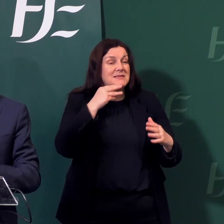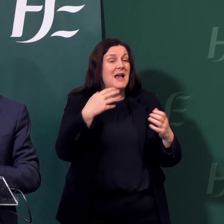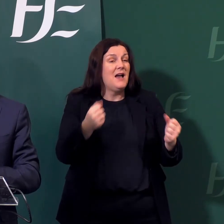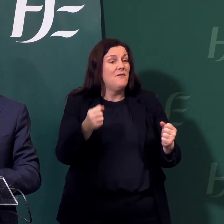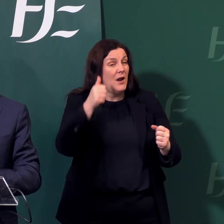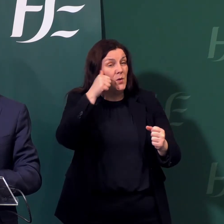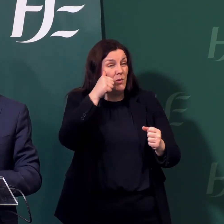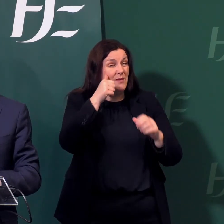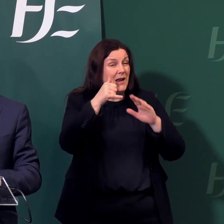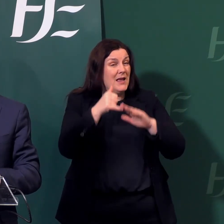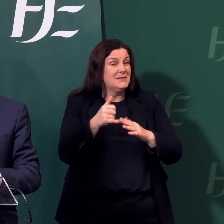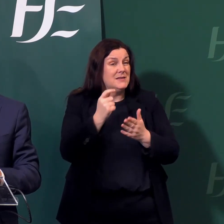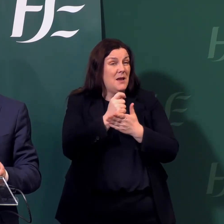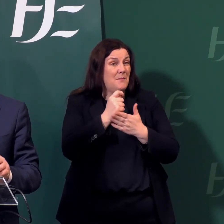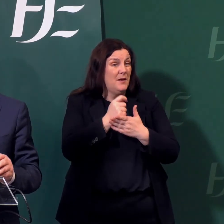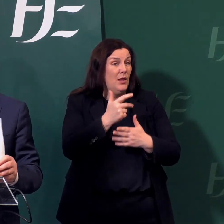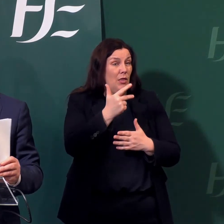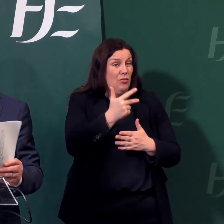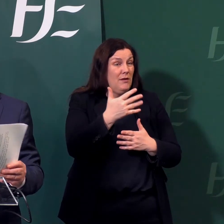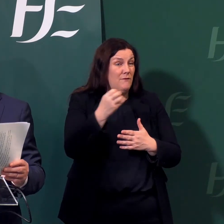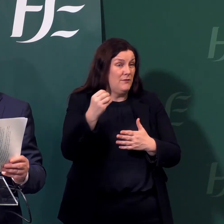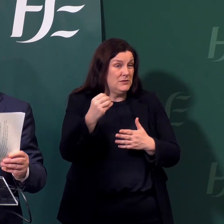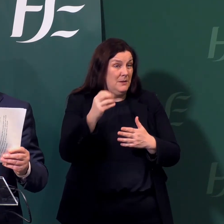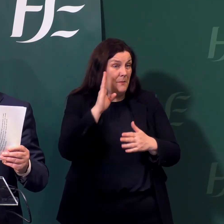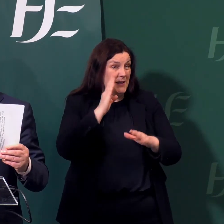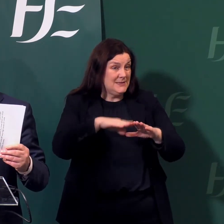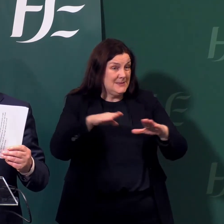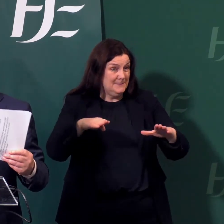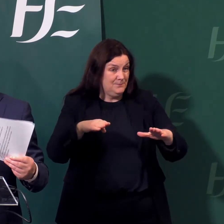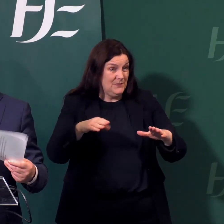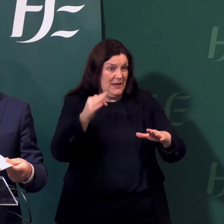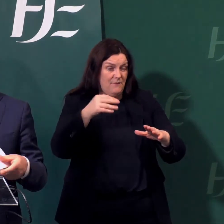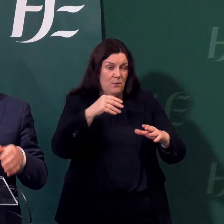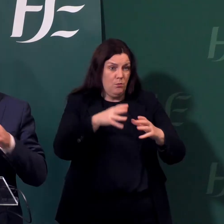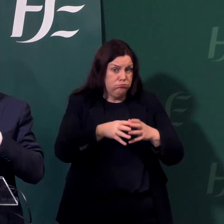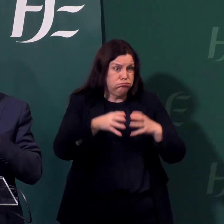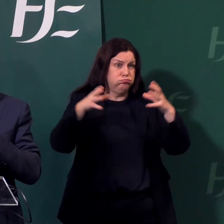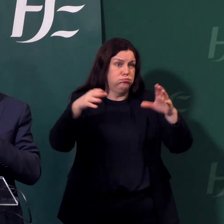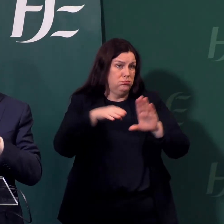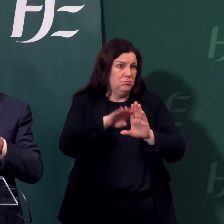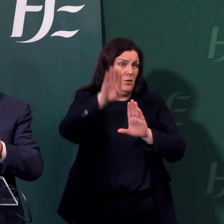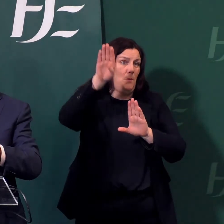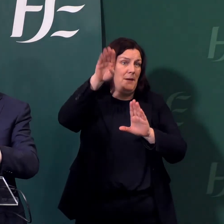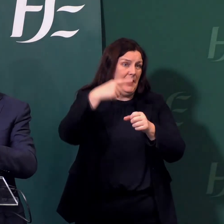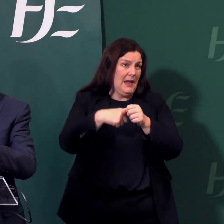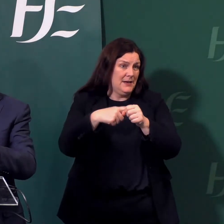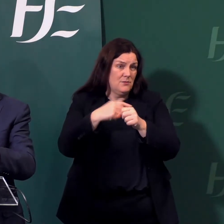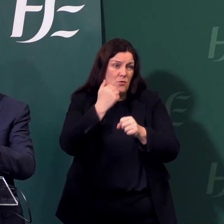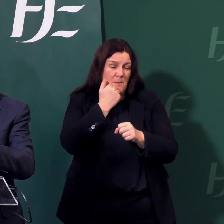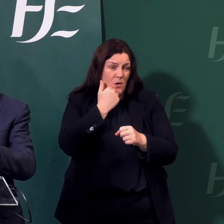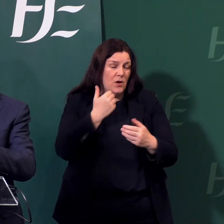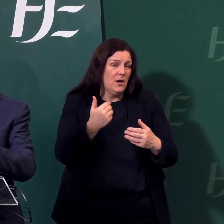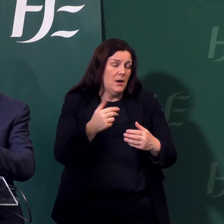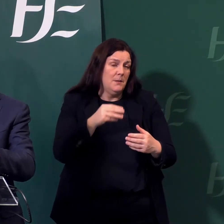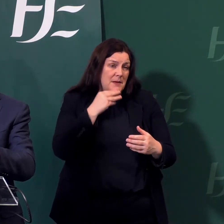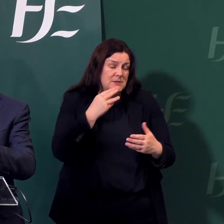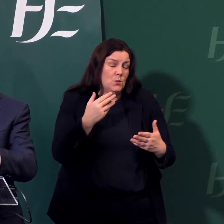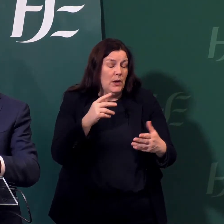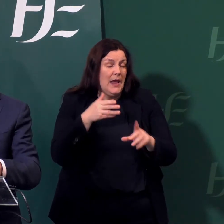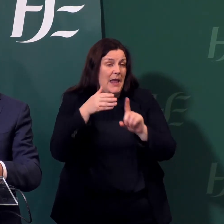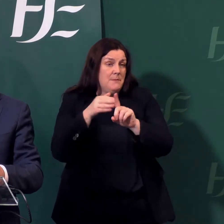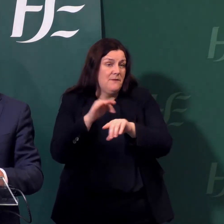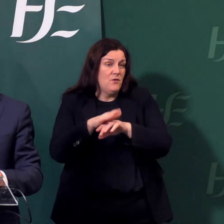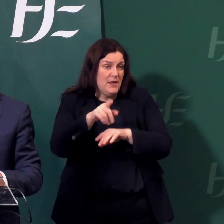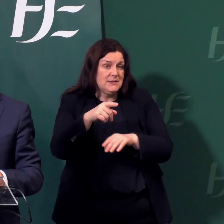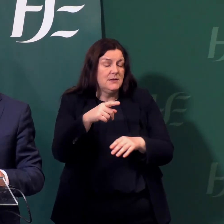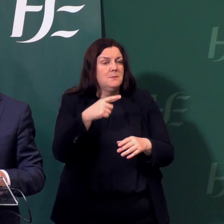up to approximately 350 beds in our surge capacity. And we're aiming to do at least that and possibly more.